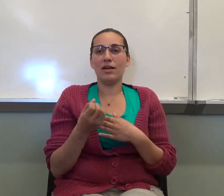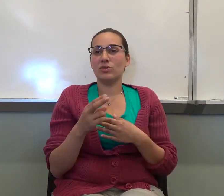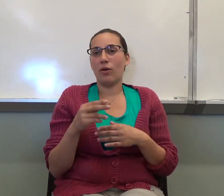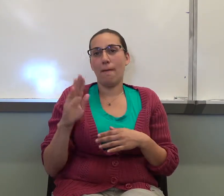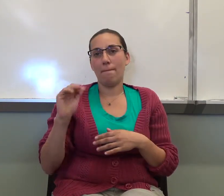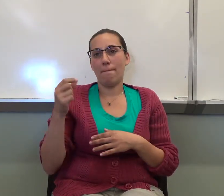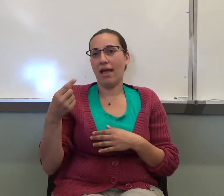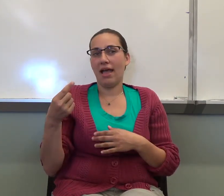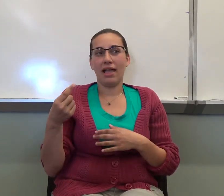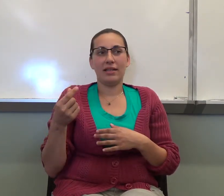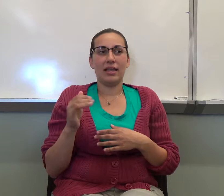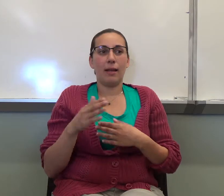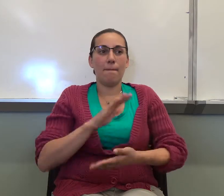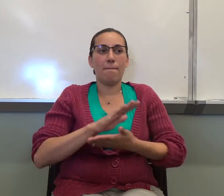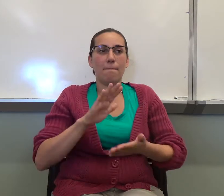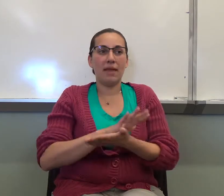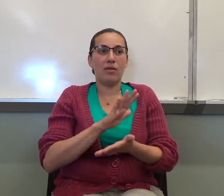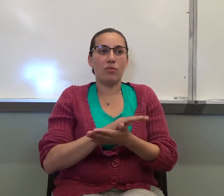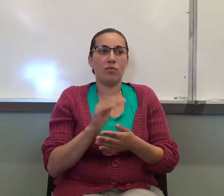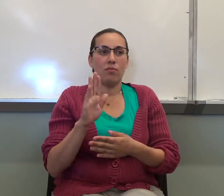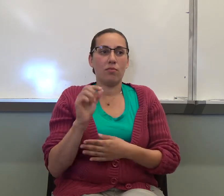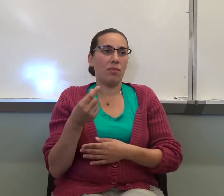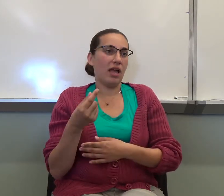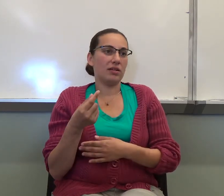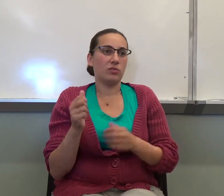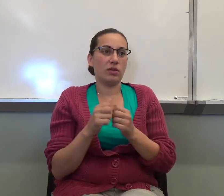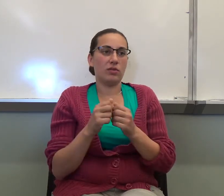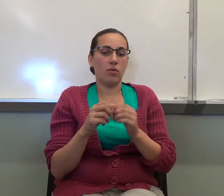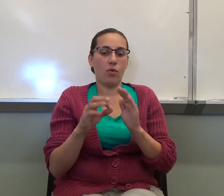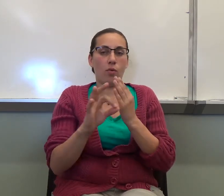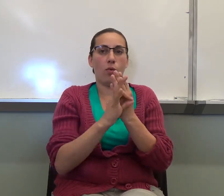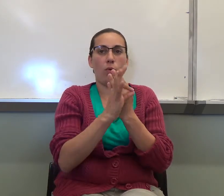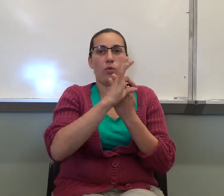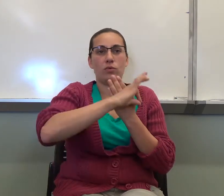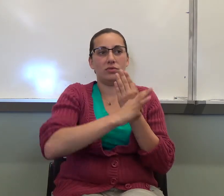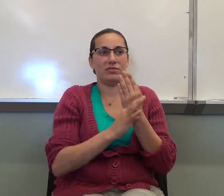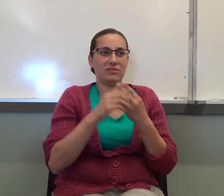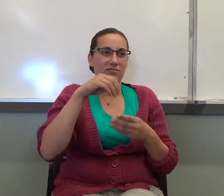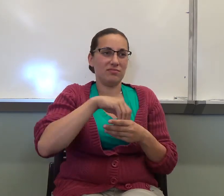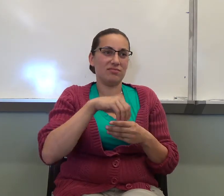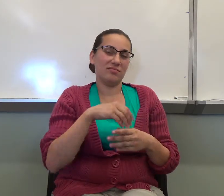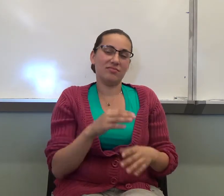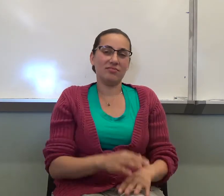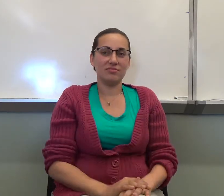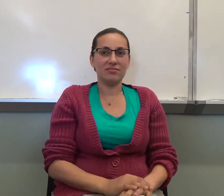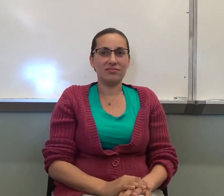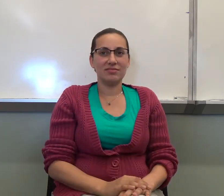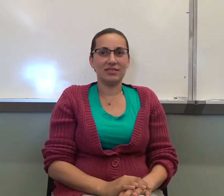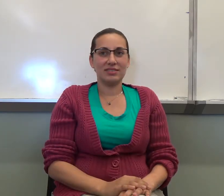is a sum of terms